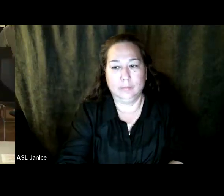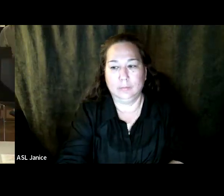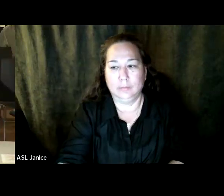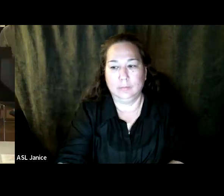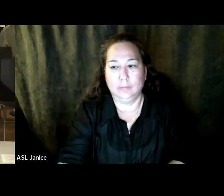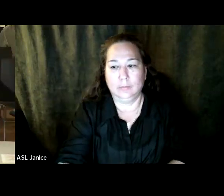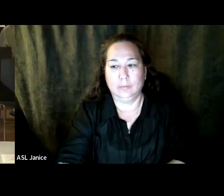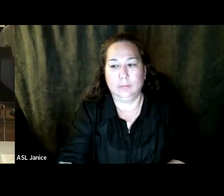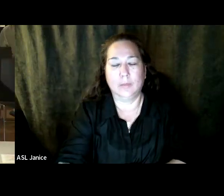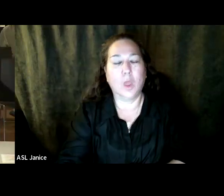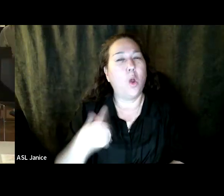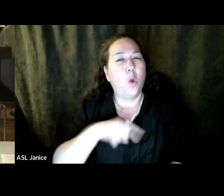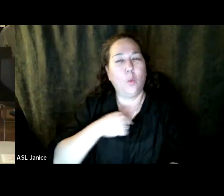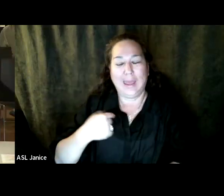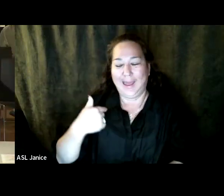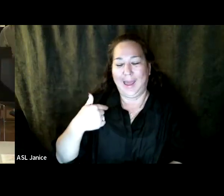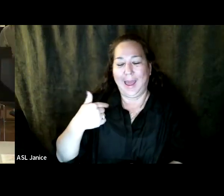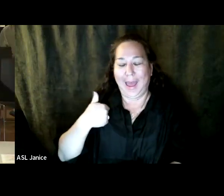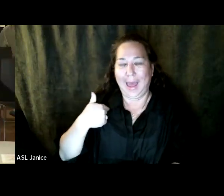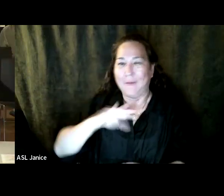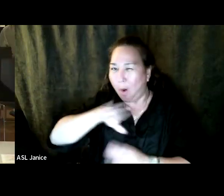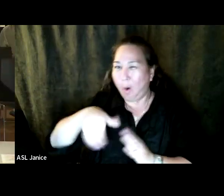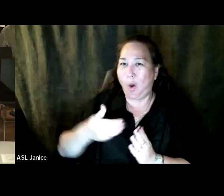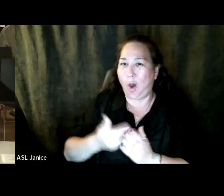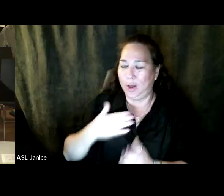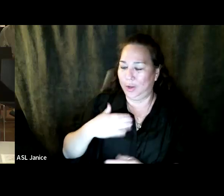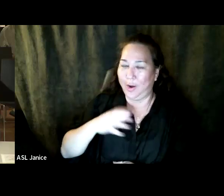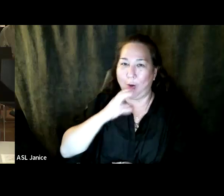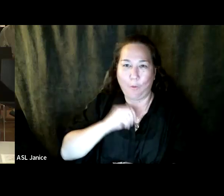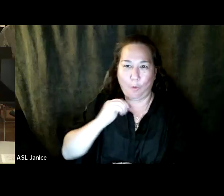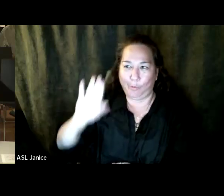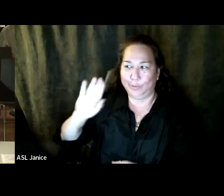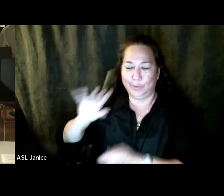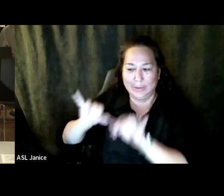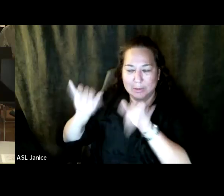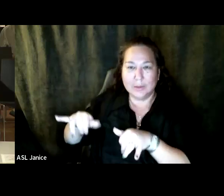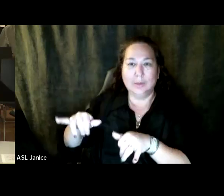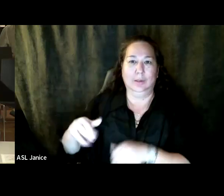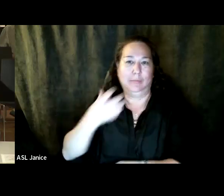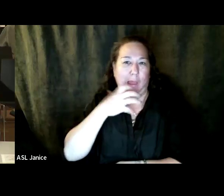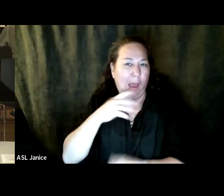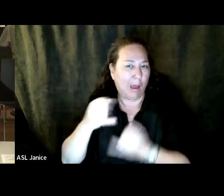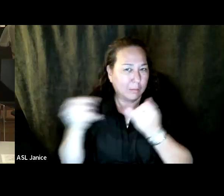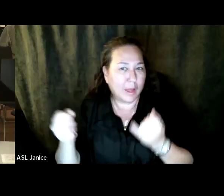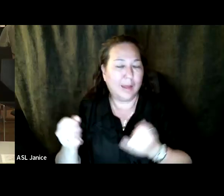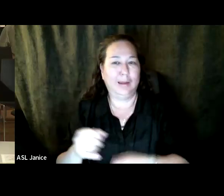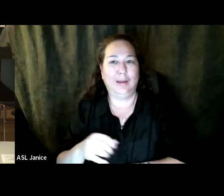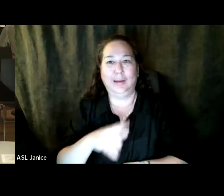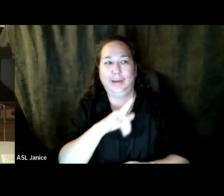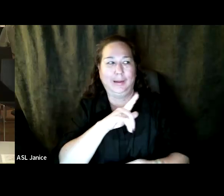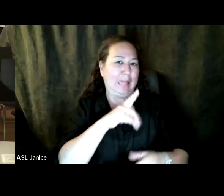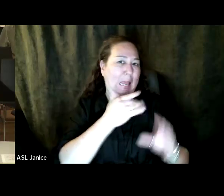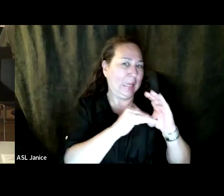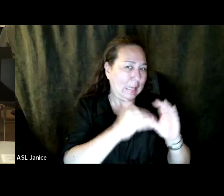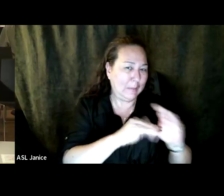and existing systems in place. So that's our transportation hotline, our school bus at bostonpublicschools.org email address,